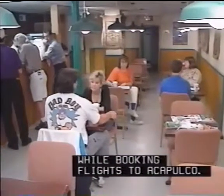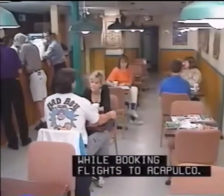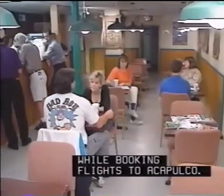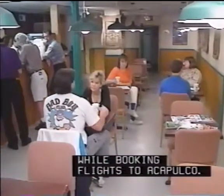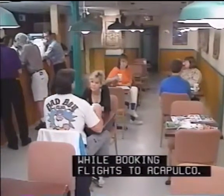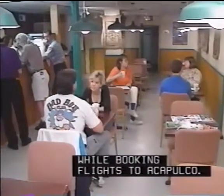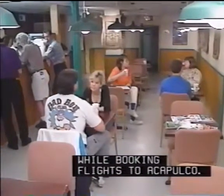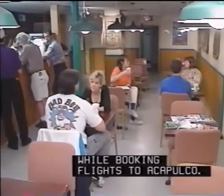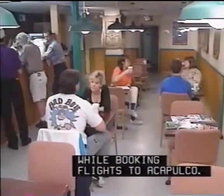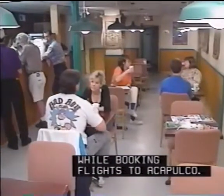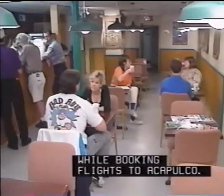flights to Al Capulco.